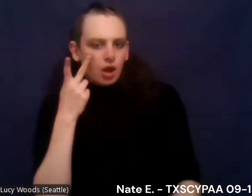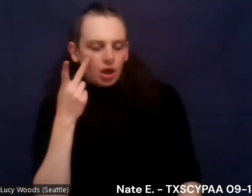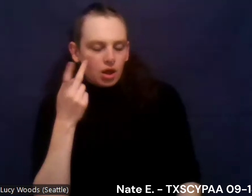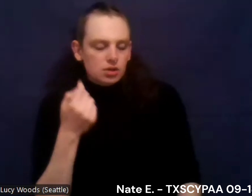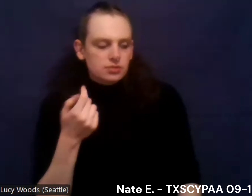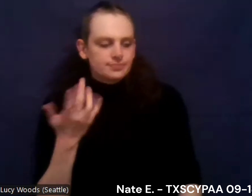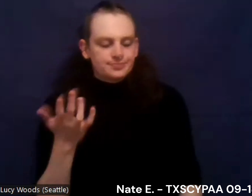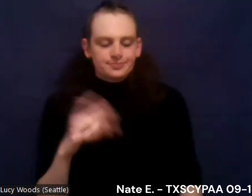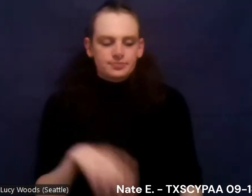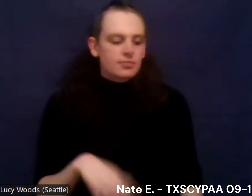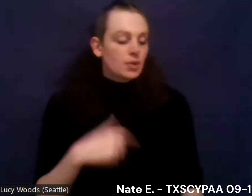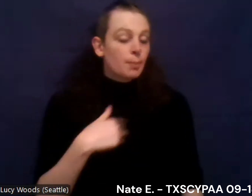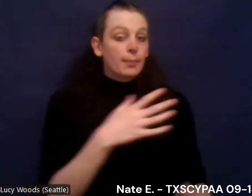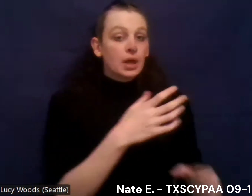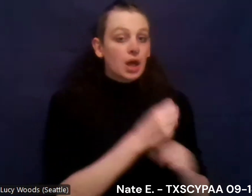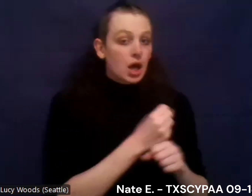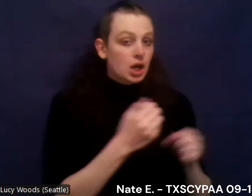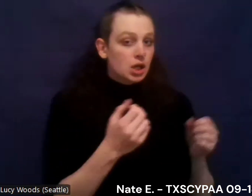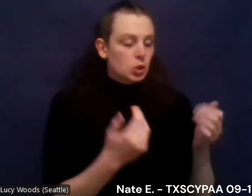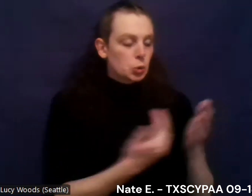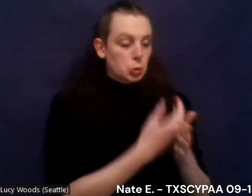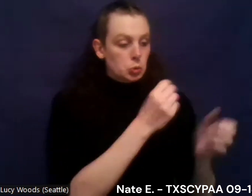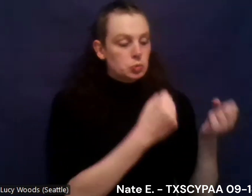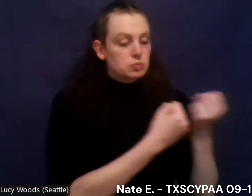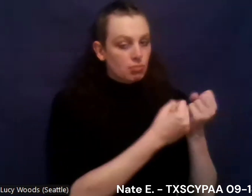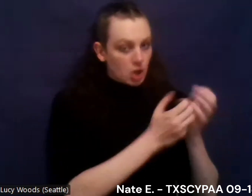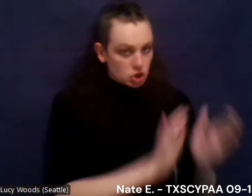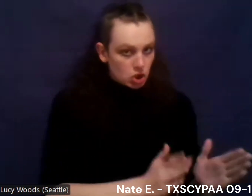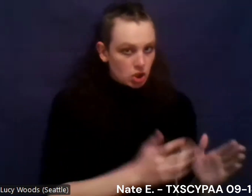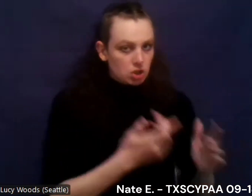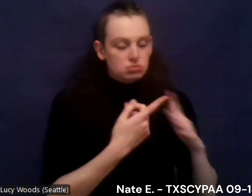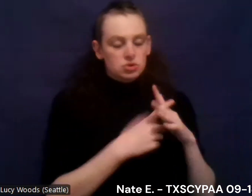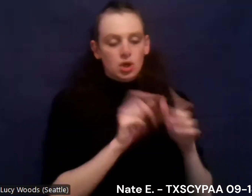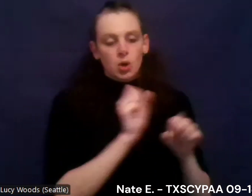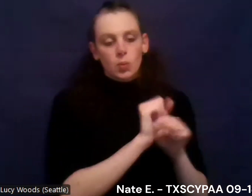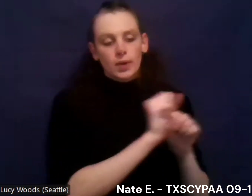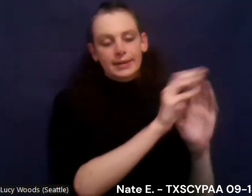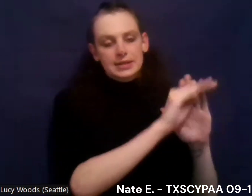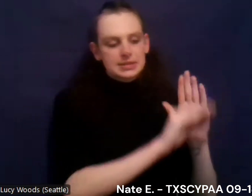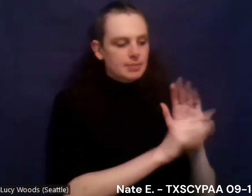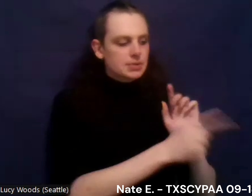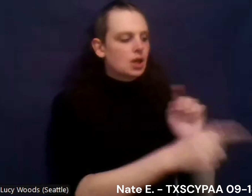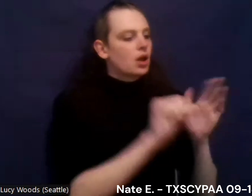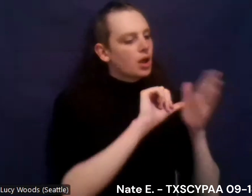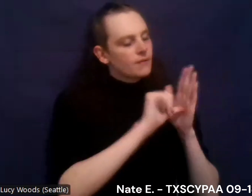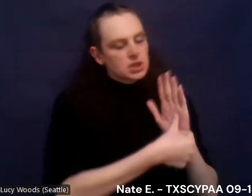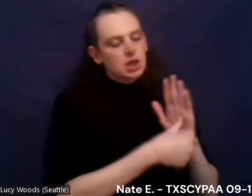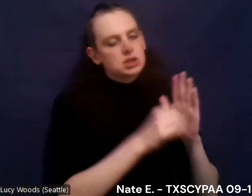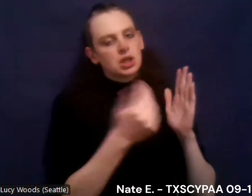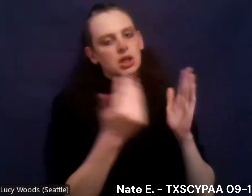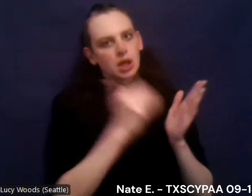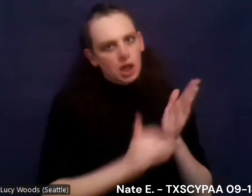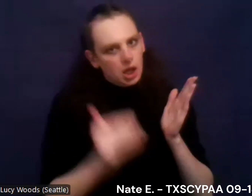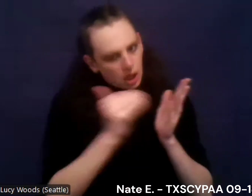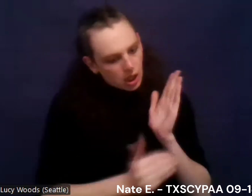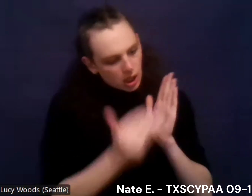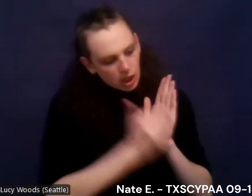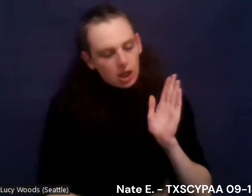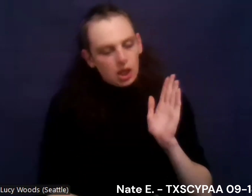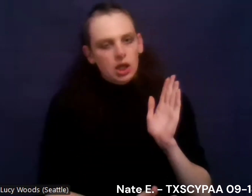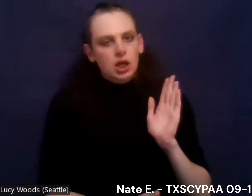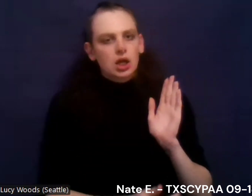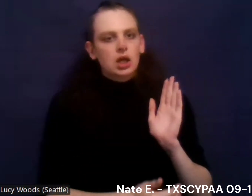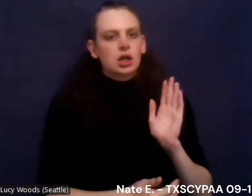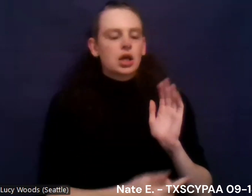new sponsor, started doing some step work, and the thing that my sponsor really hammered into me, there's two things. And the main thing that